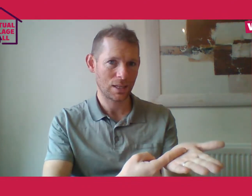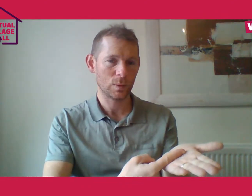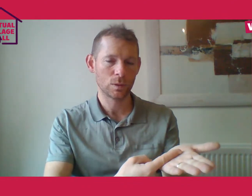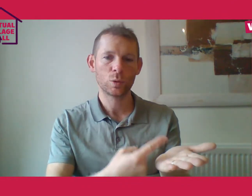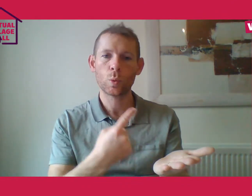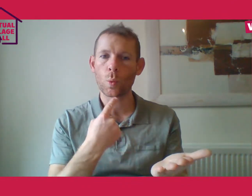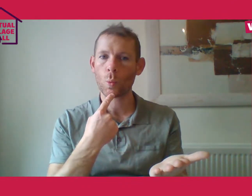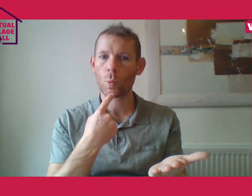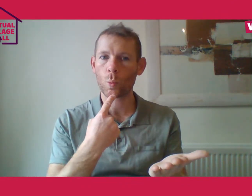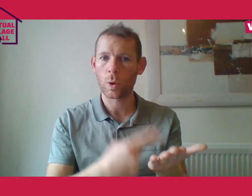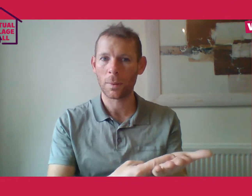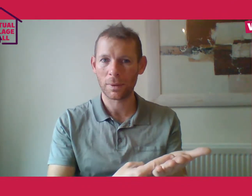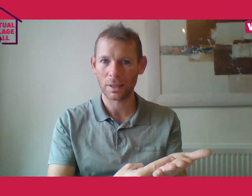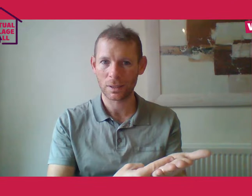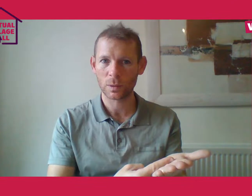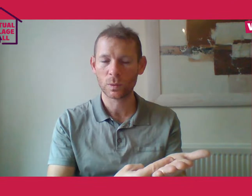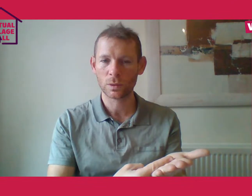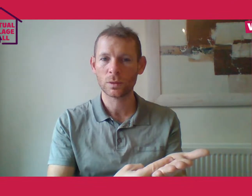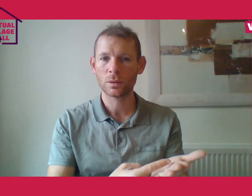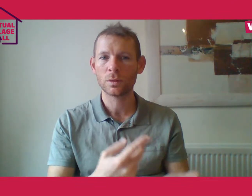hand. So £1,